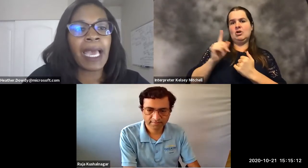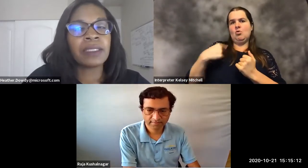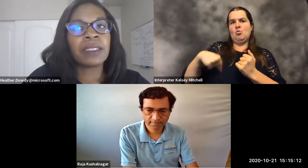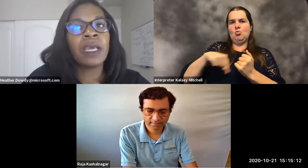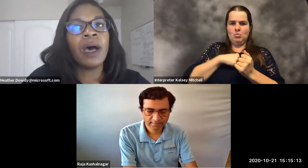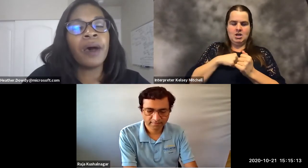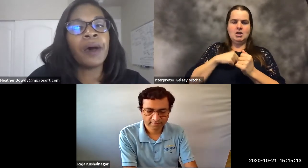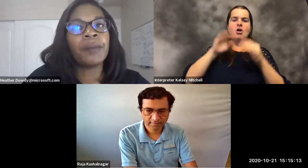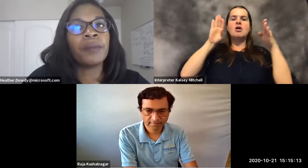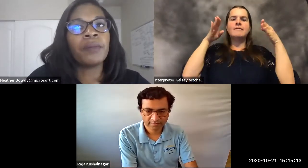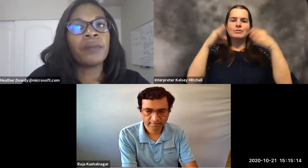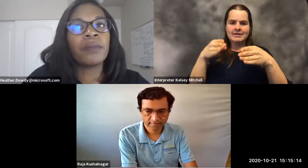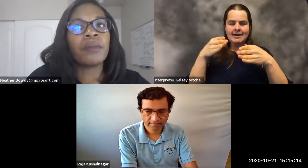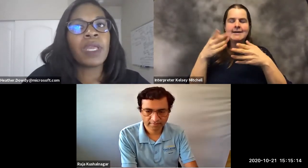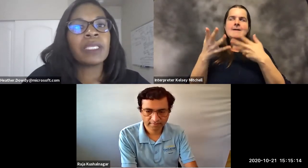looking at